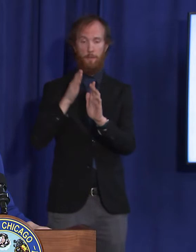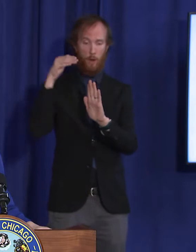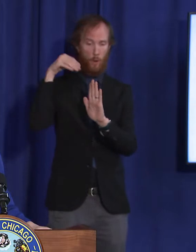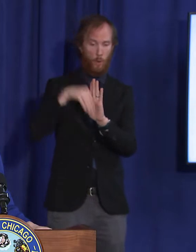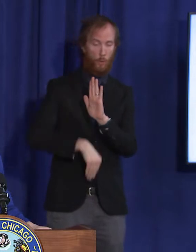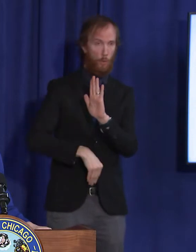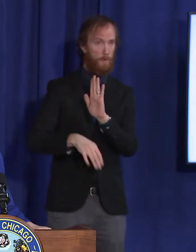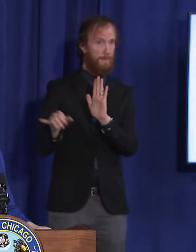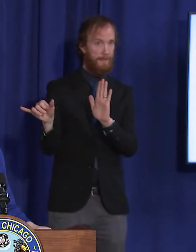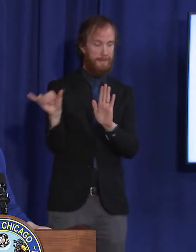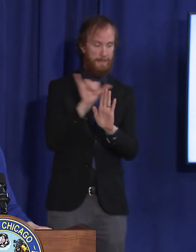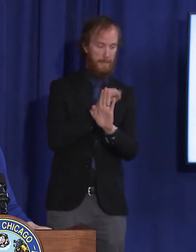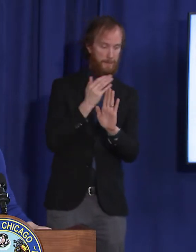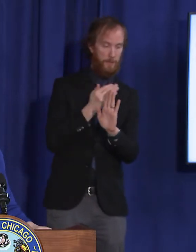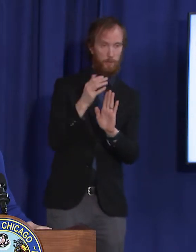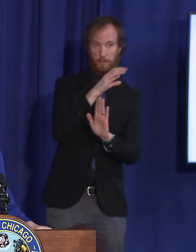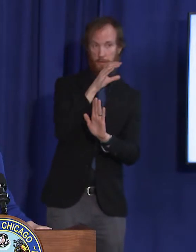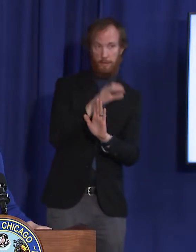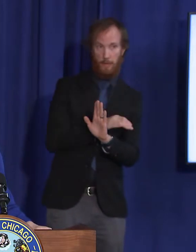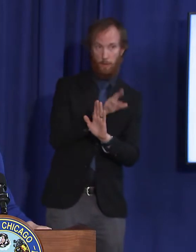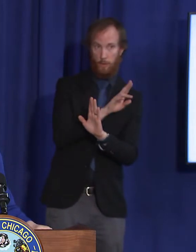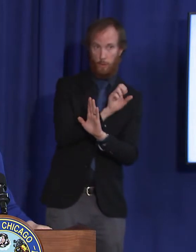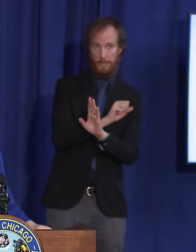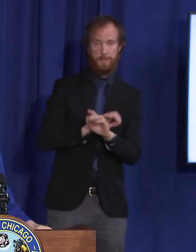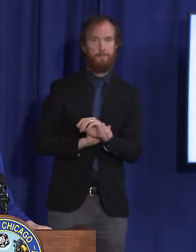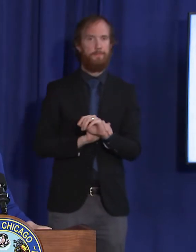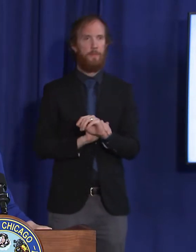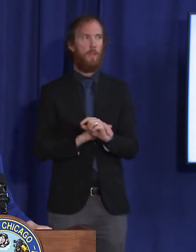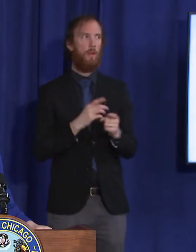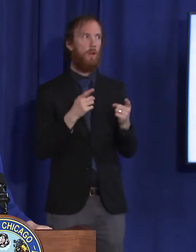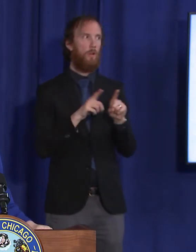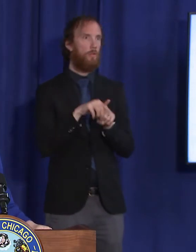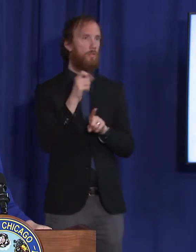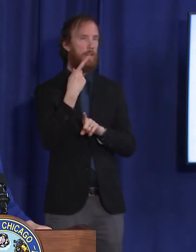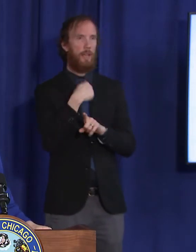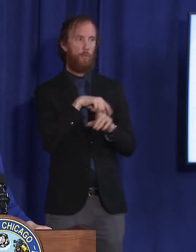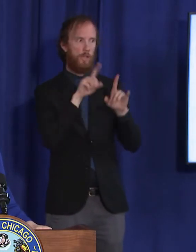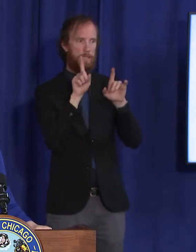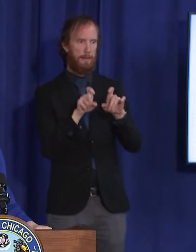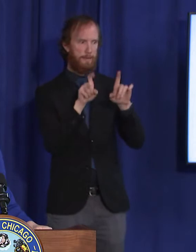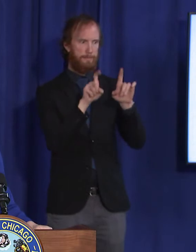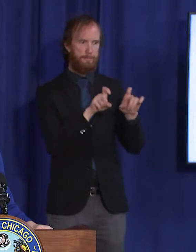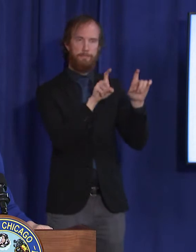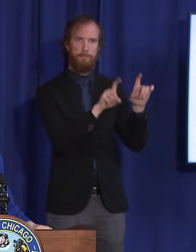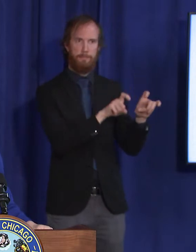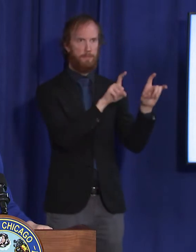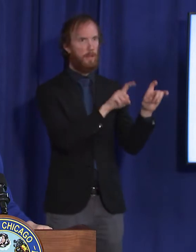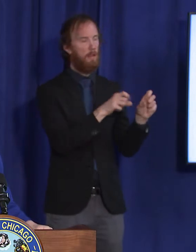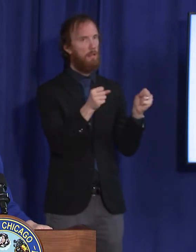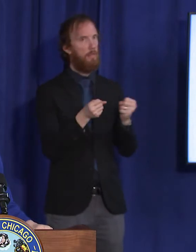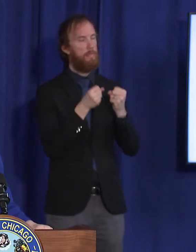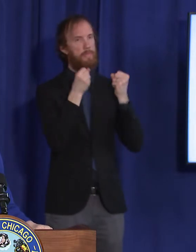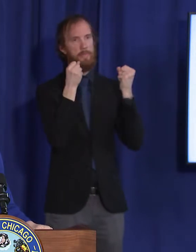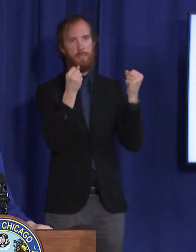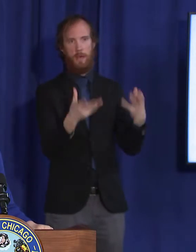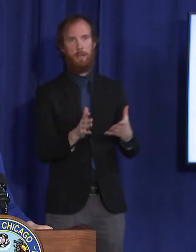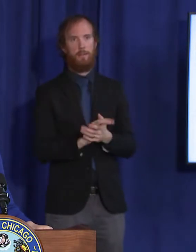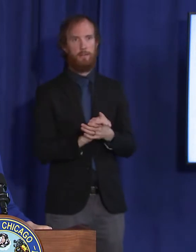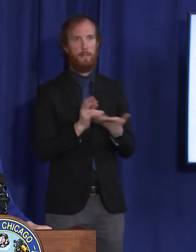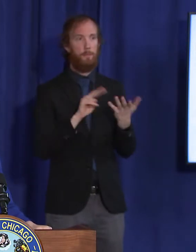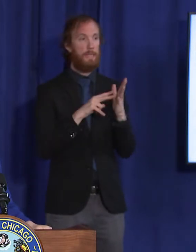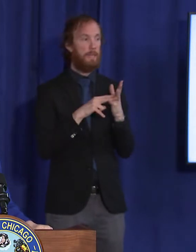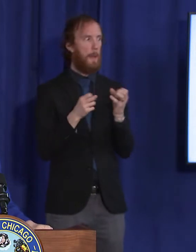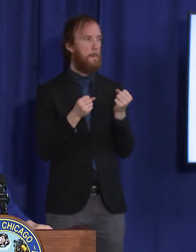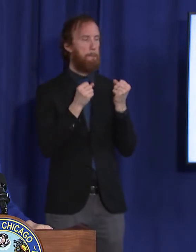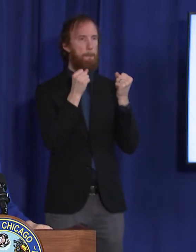or even in the US. I also think we are testing a ton. And so we are detecting a huge